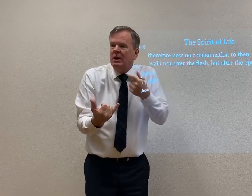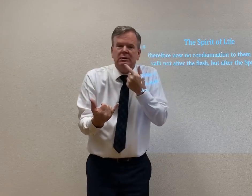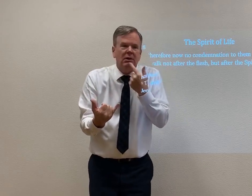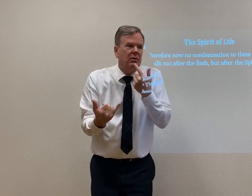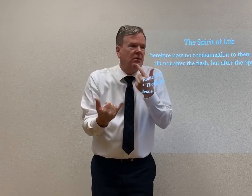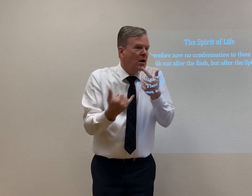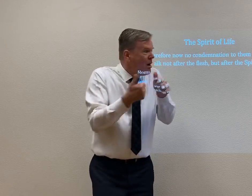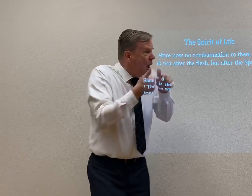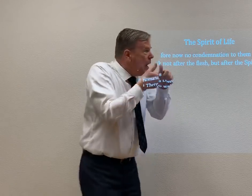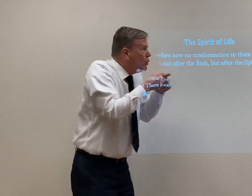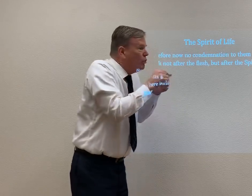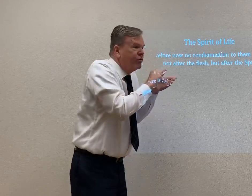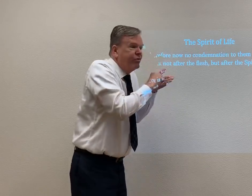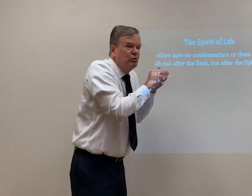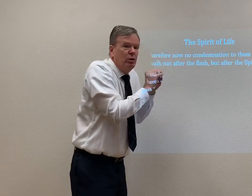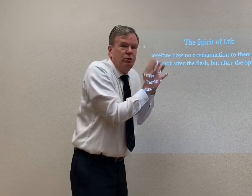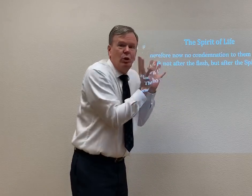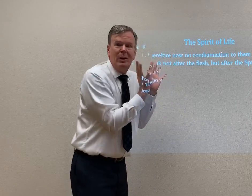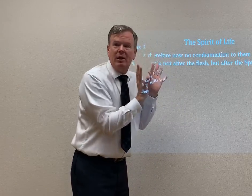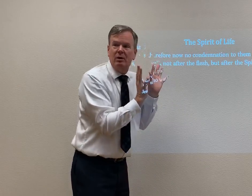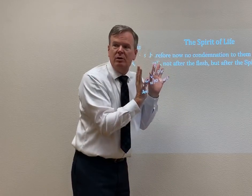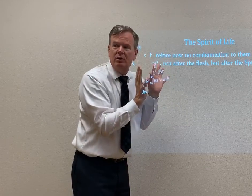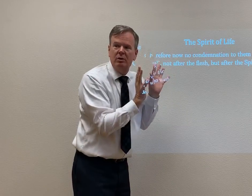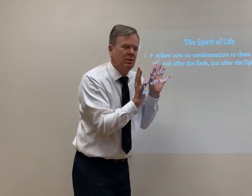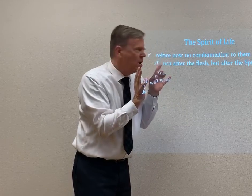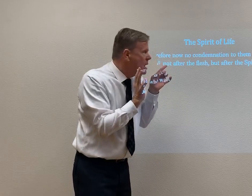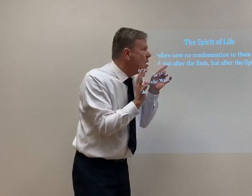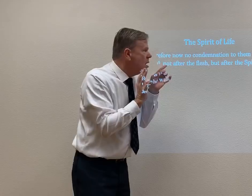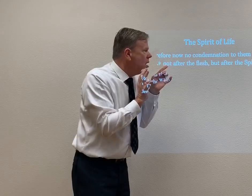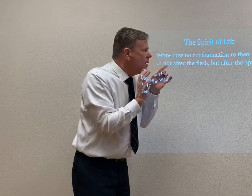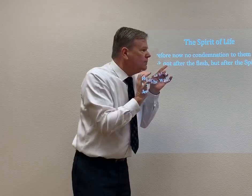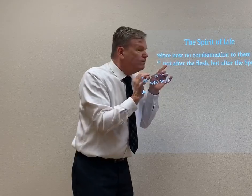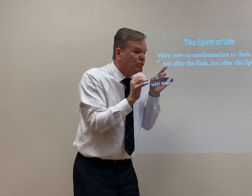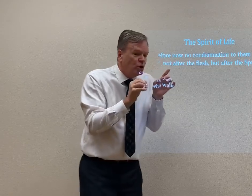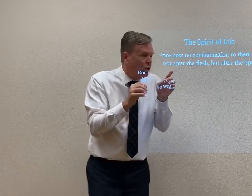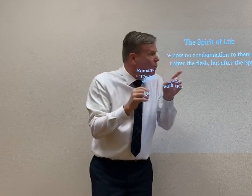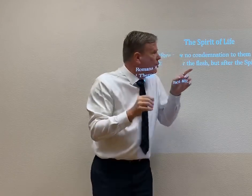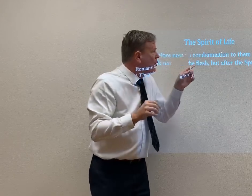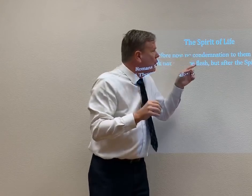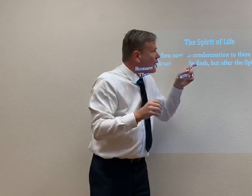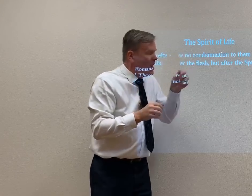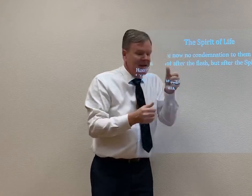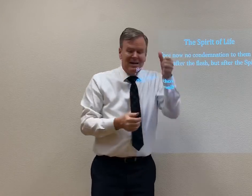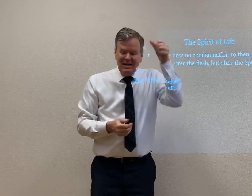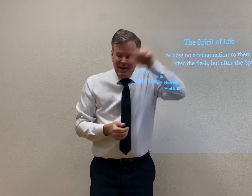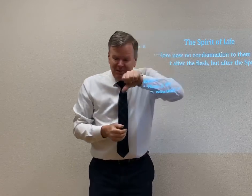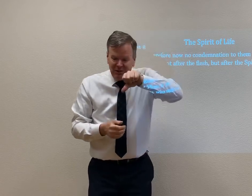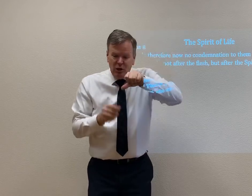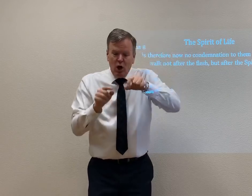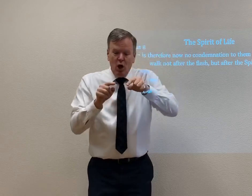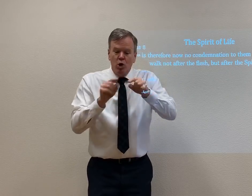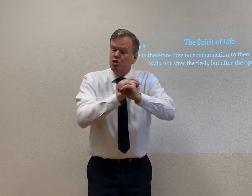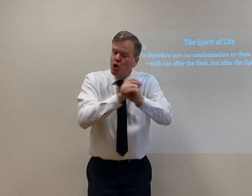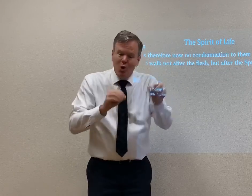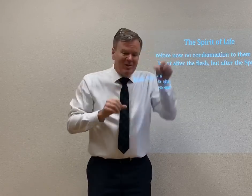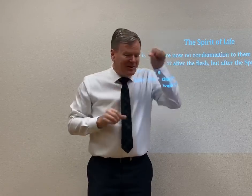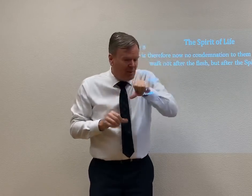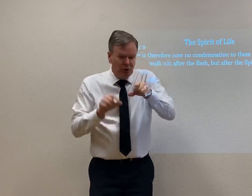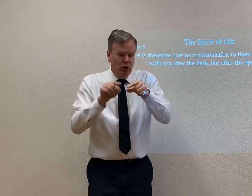I mean, what else can I say? According to the scripture, if you are, there is no condemnation. So, therefore now,